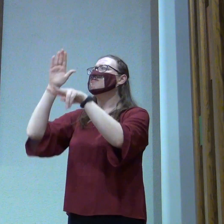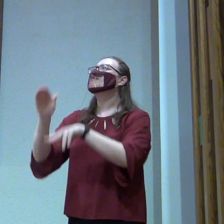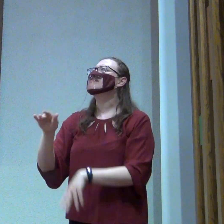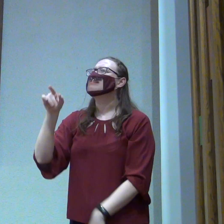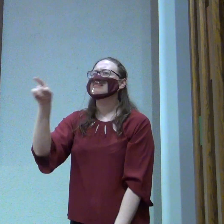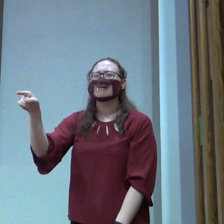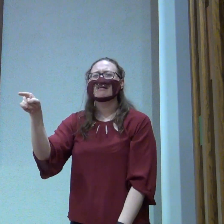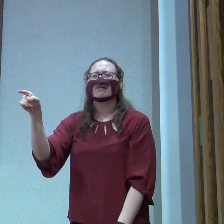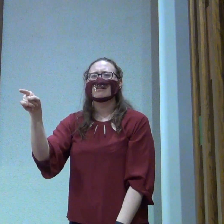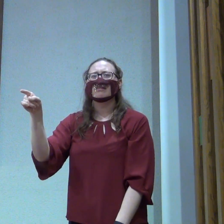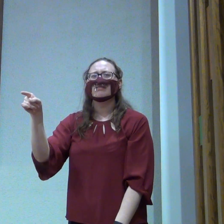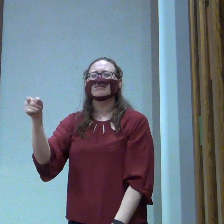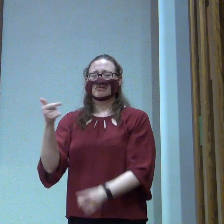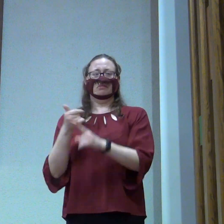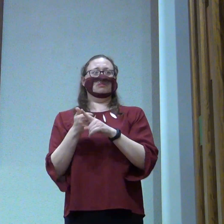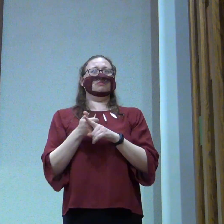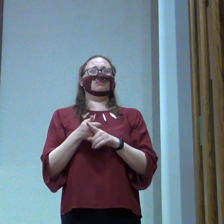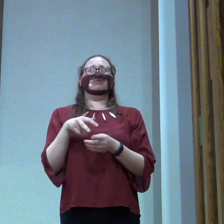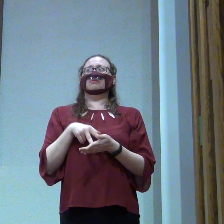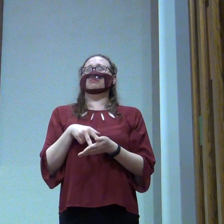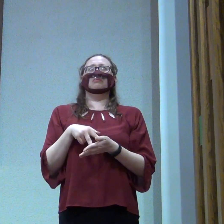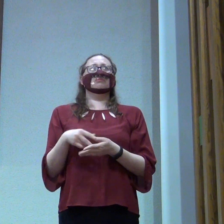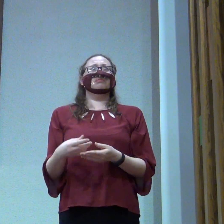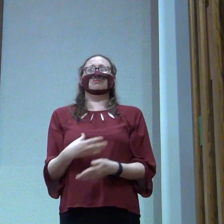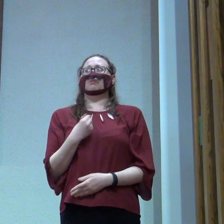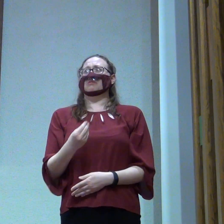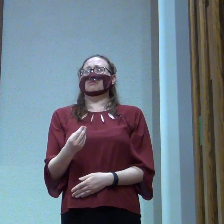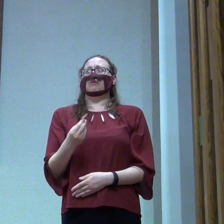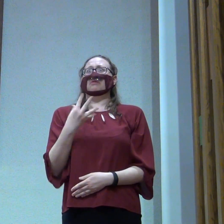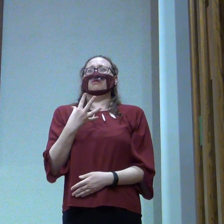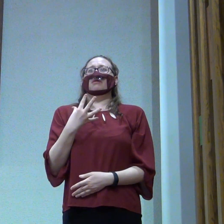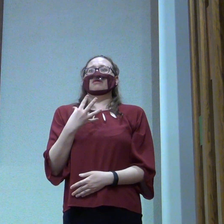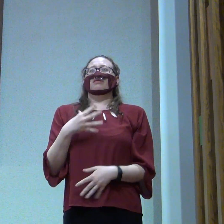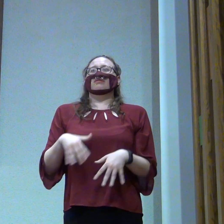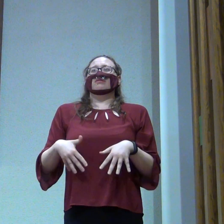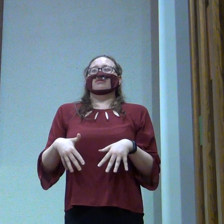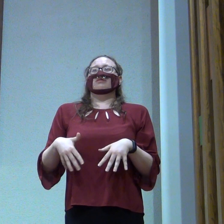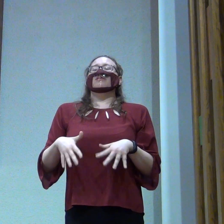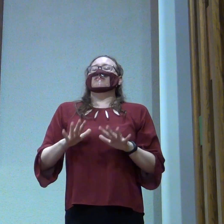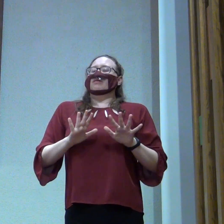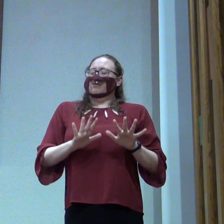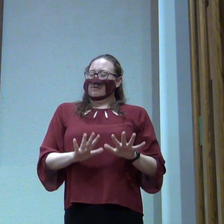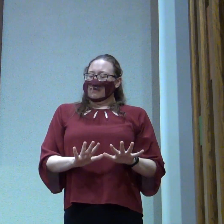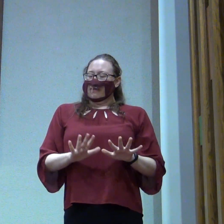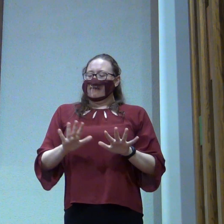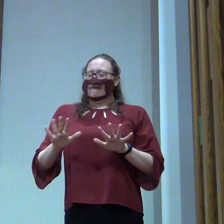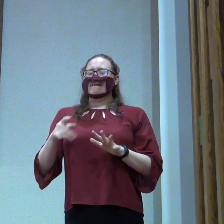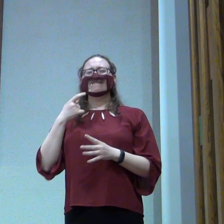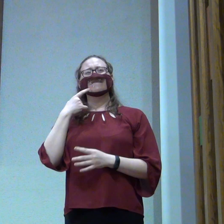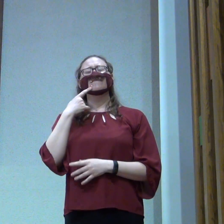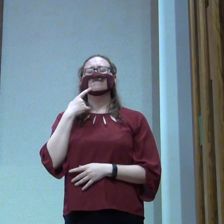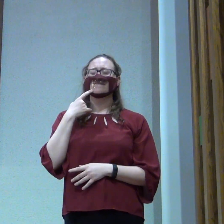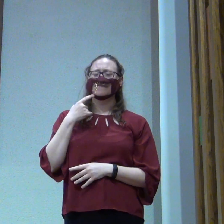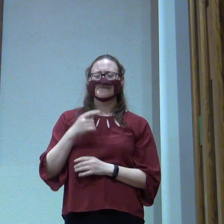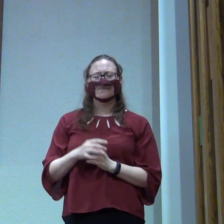He was lividly pale, almost calm, biting his